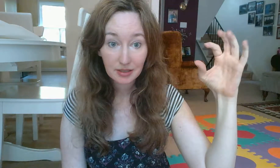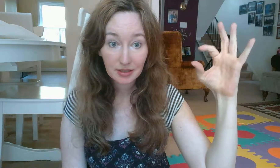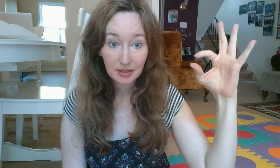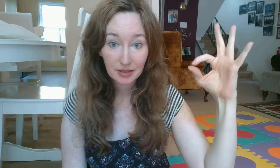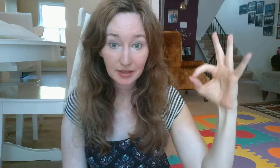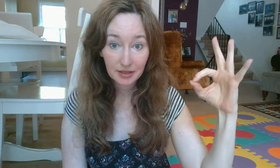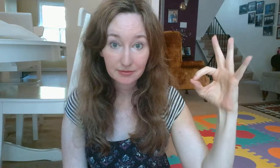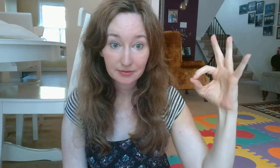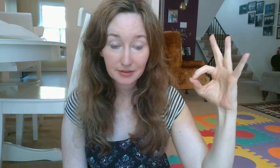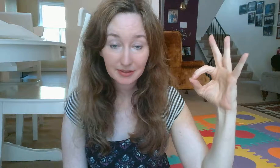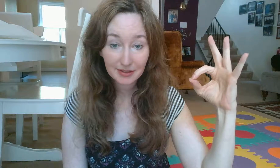F,